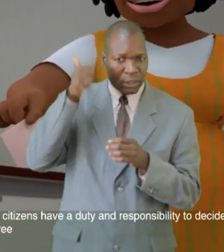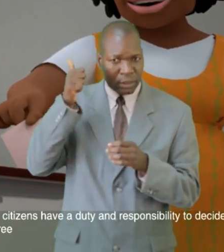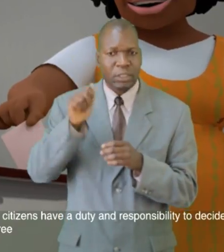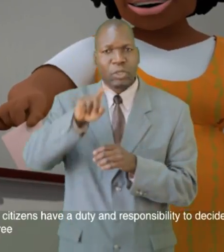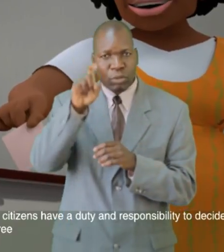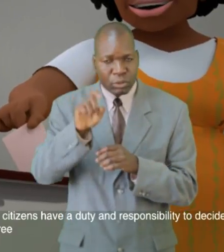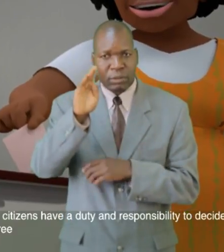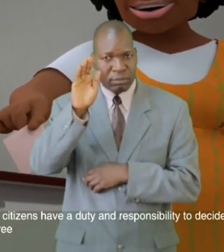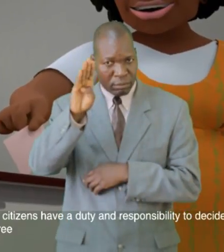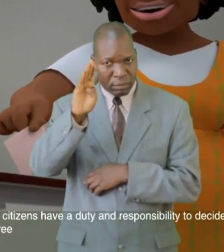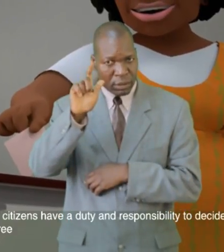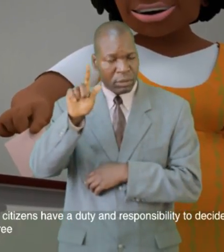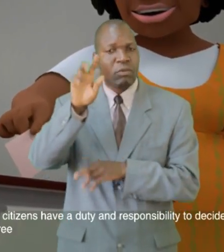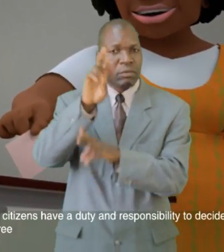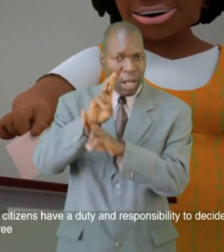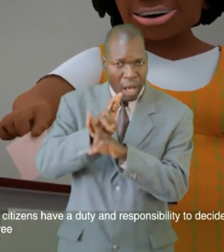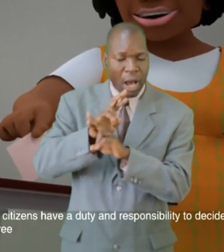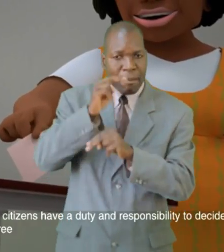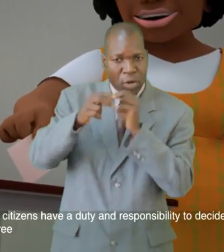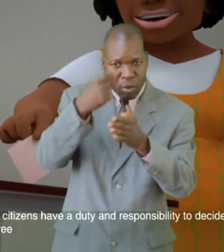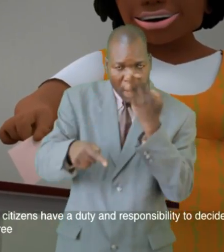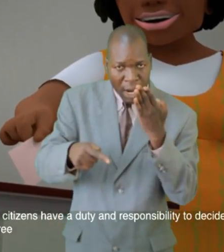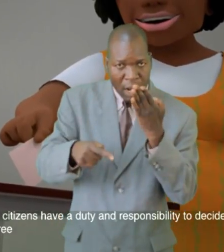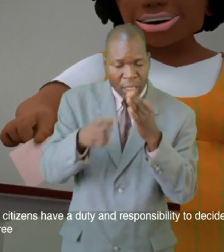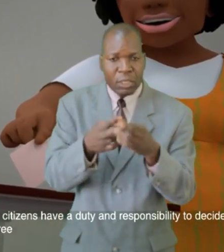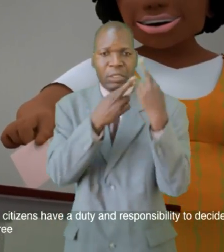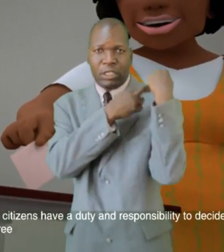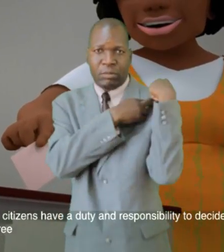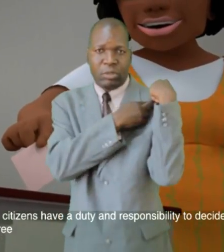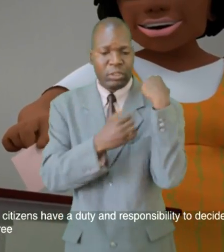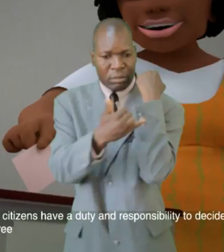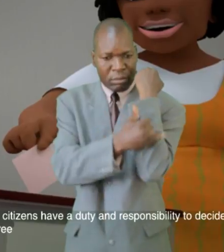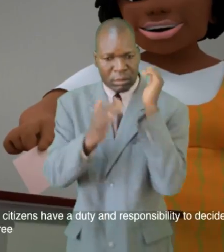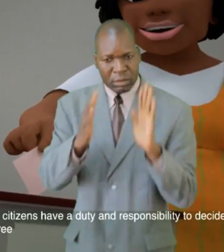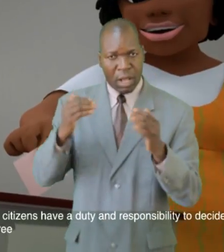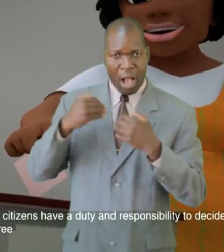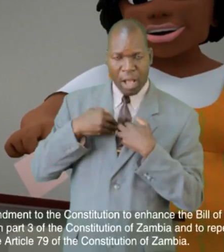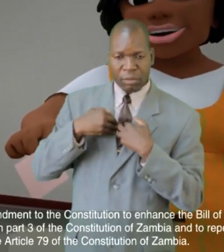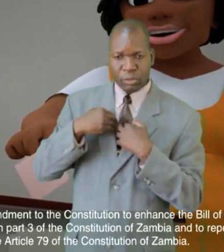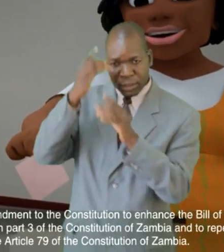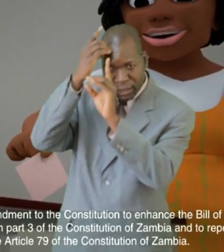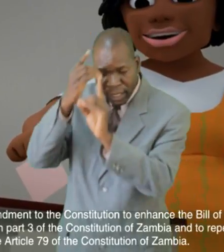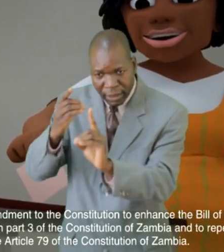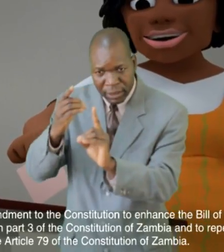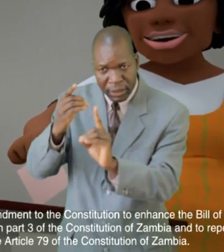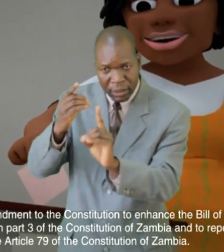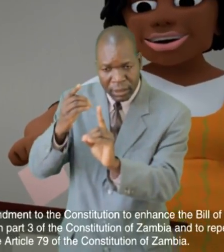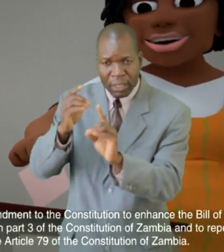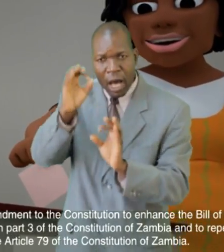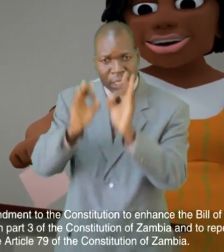have a duty and responsibility to decide whether to agree or disagree to the amendment to the